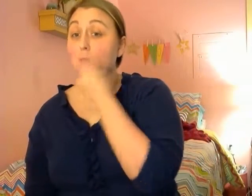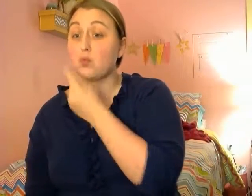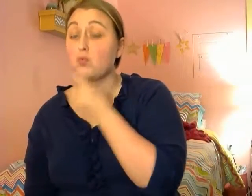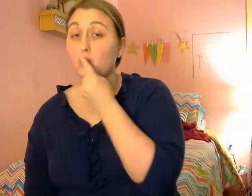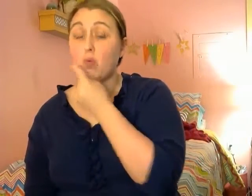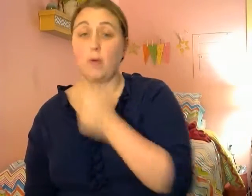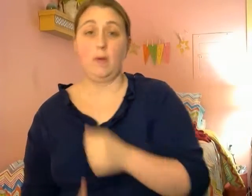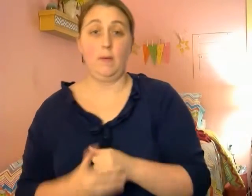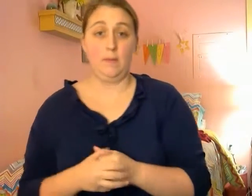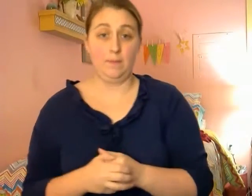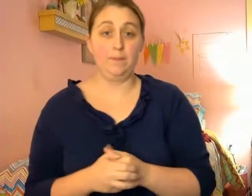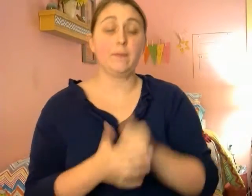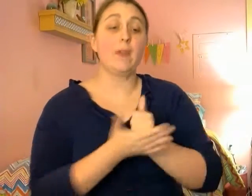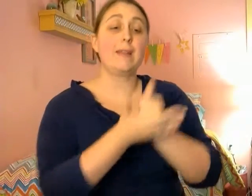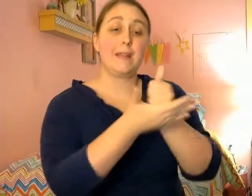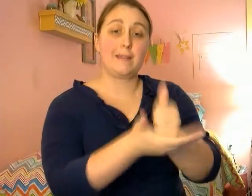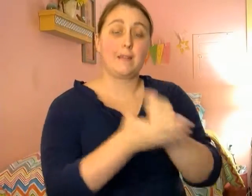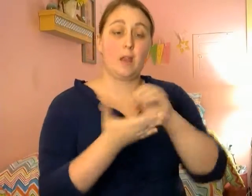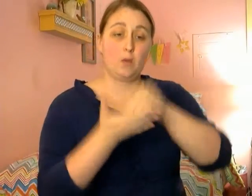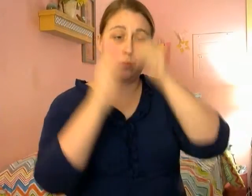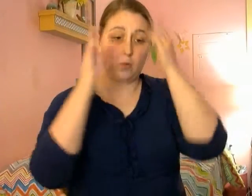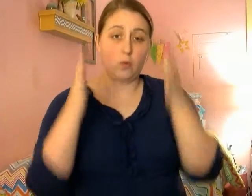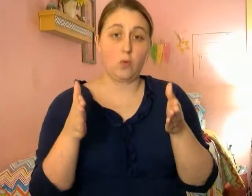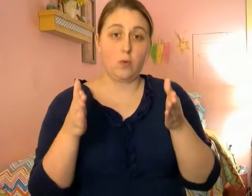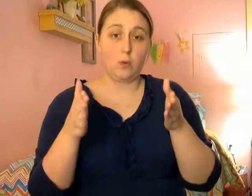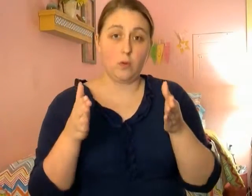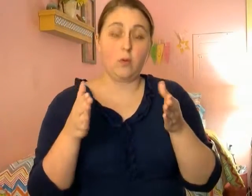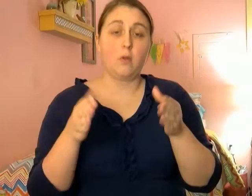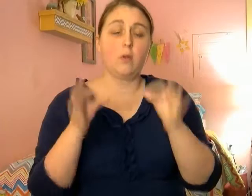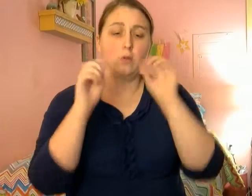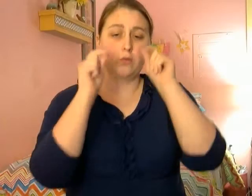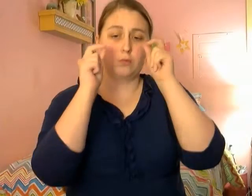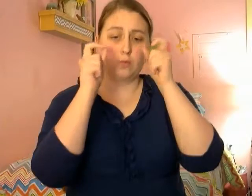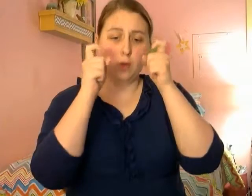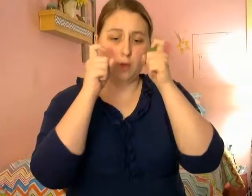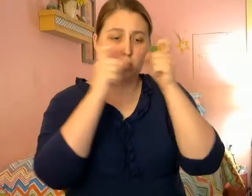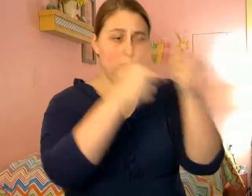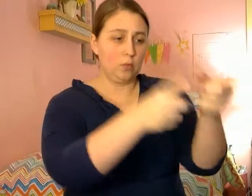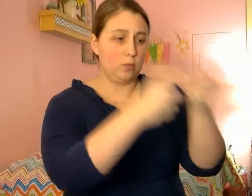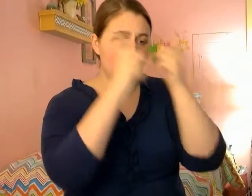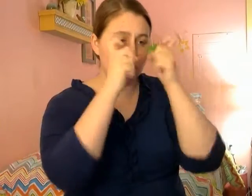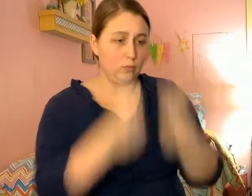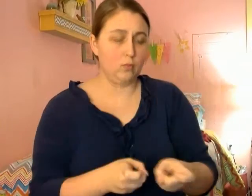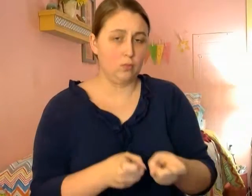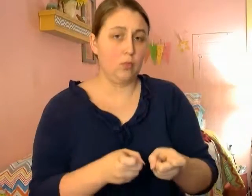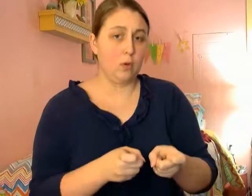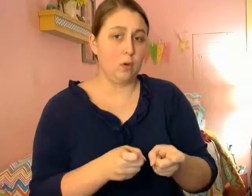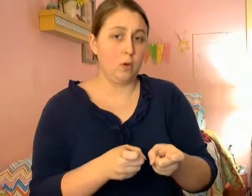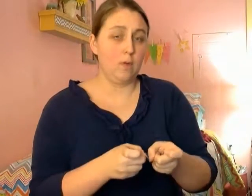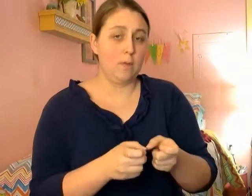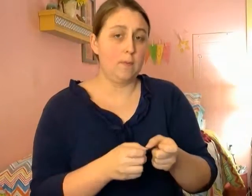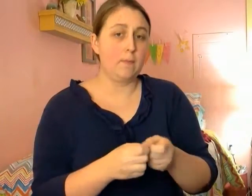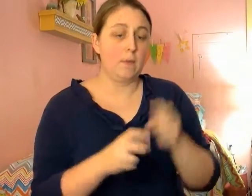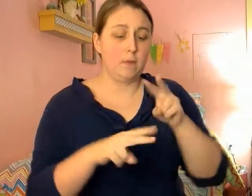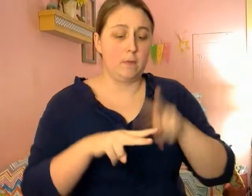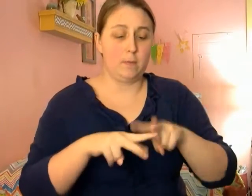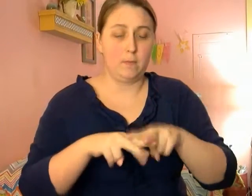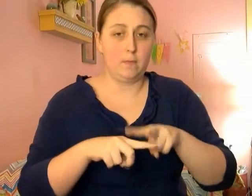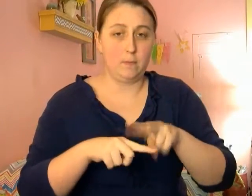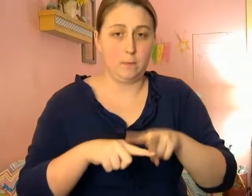students get control over the pronunciation more quickly. So, for example, the